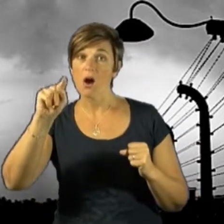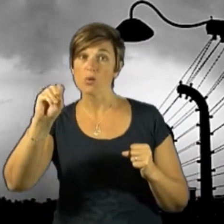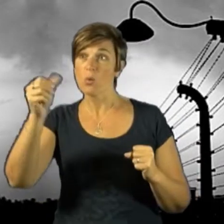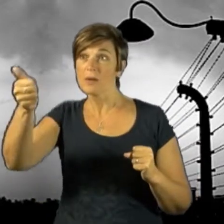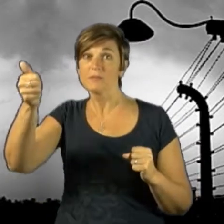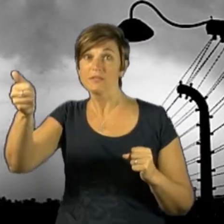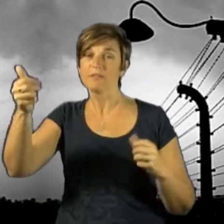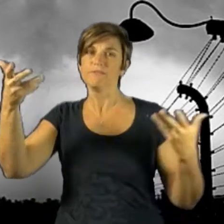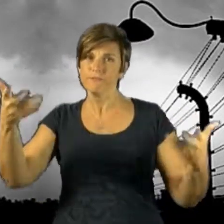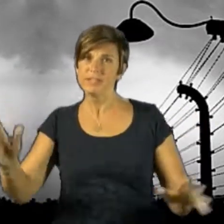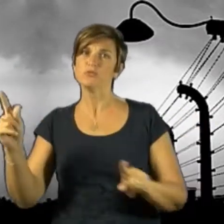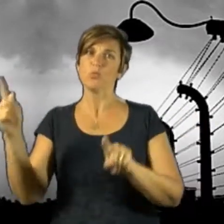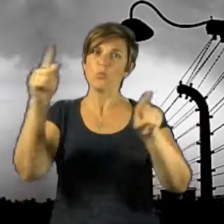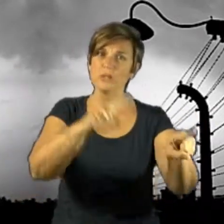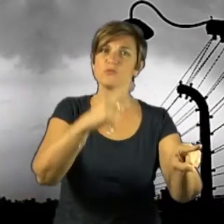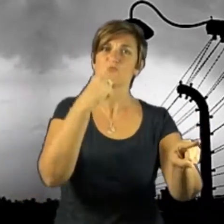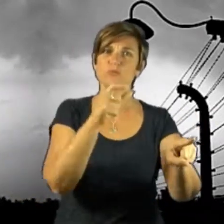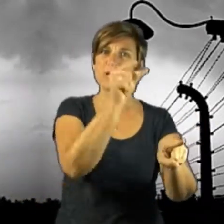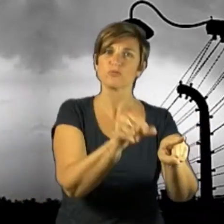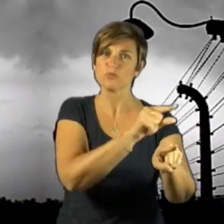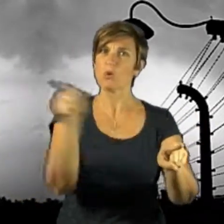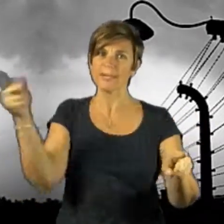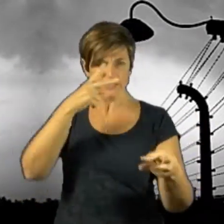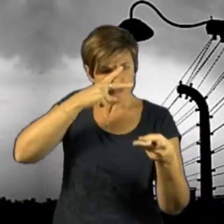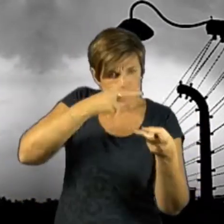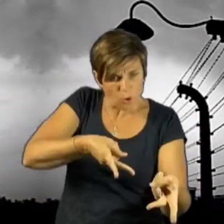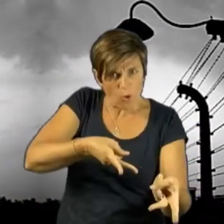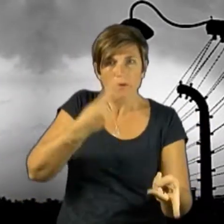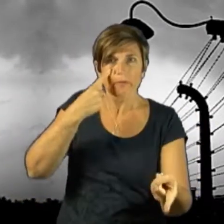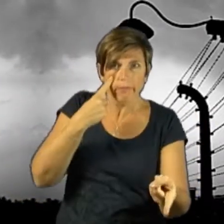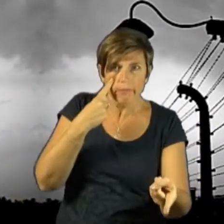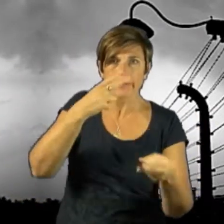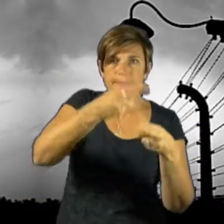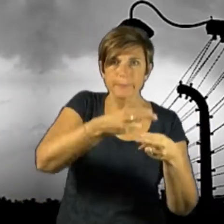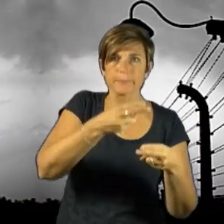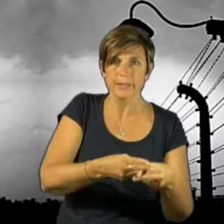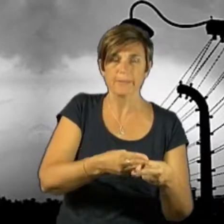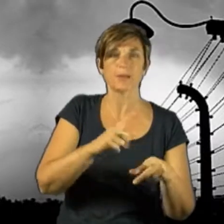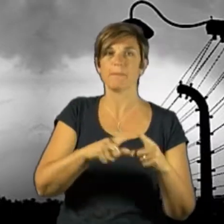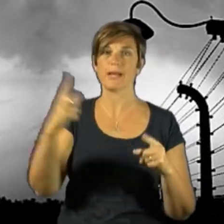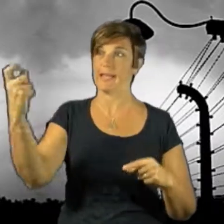He had already heard from the Red Cross, but he wanted to have it confirmed.